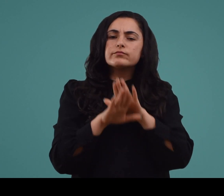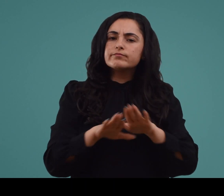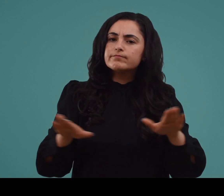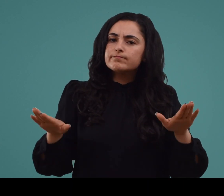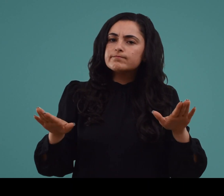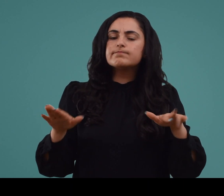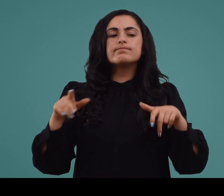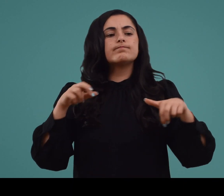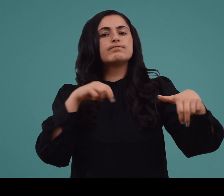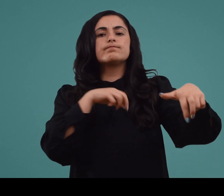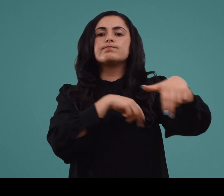quiet.